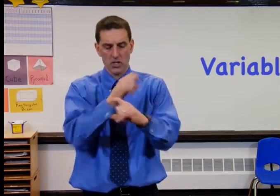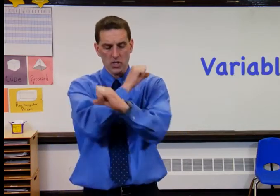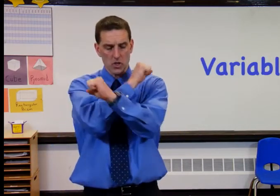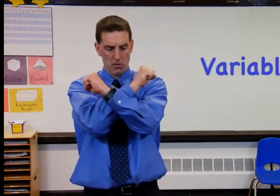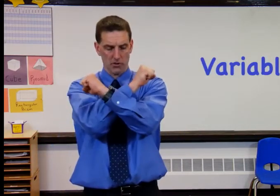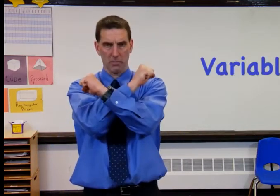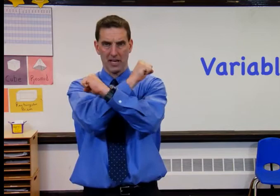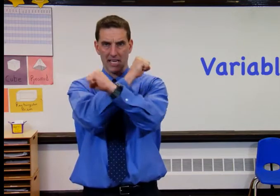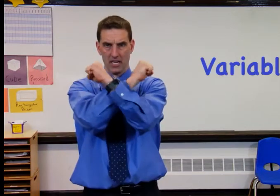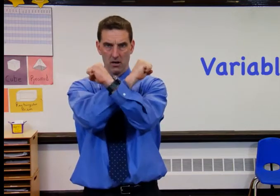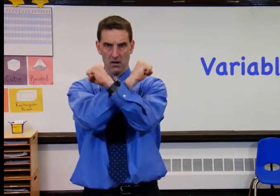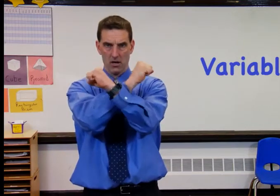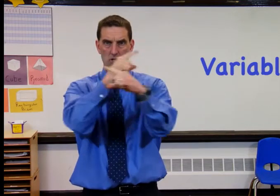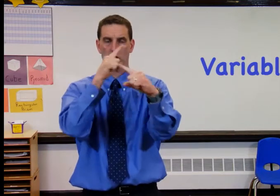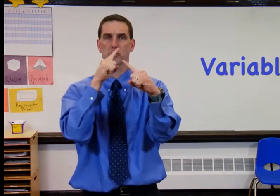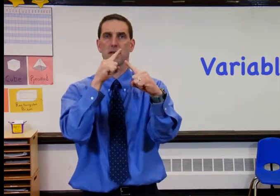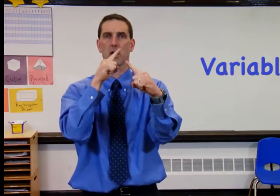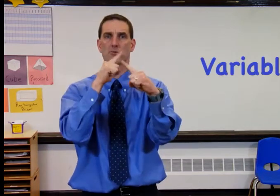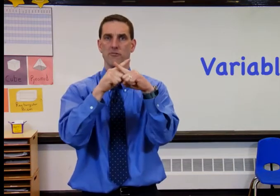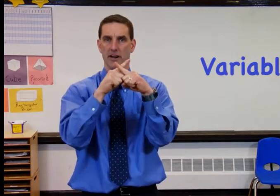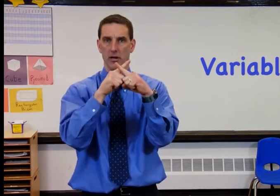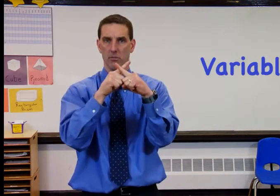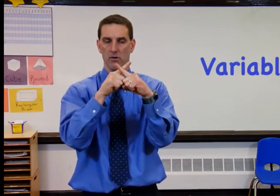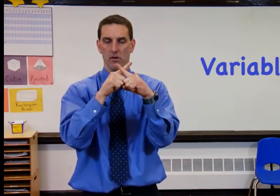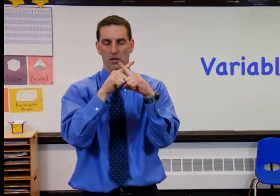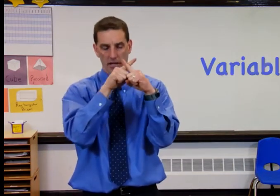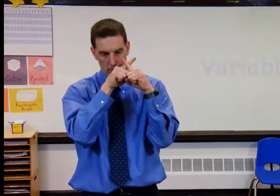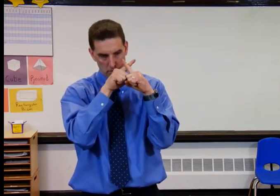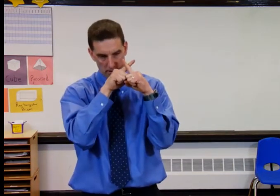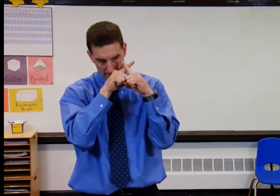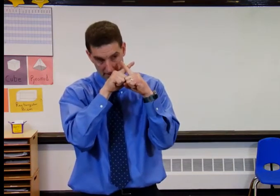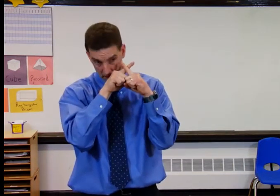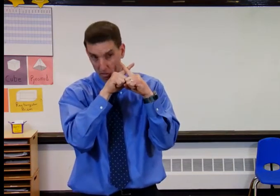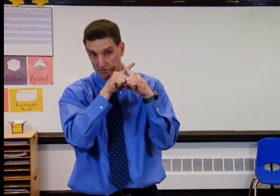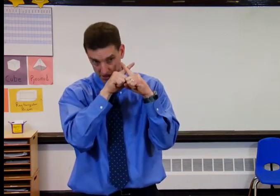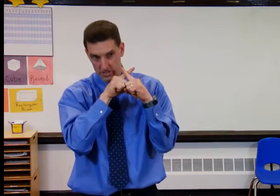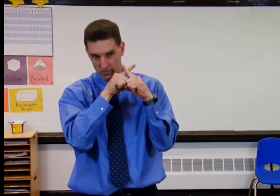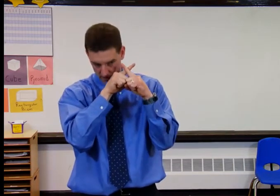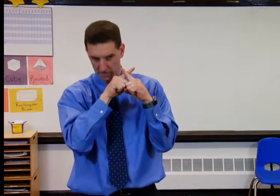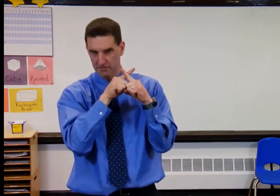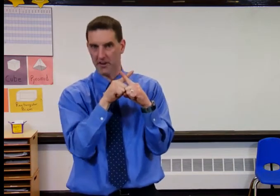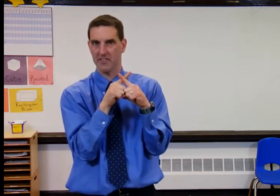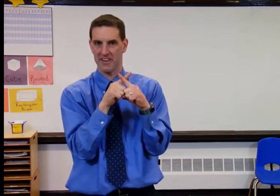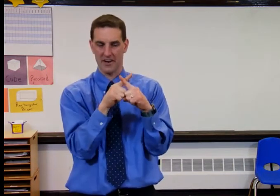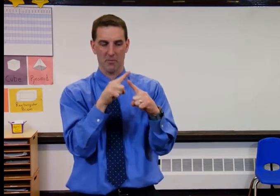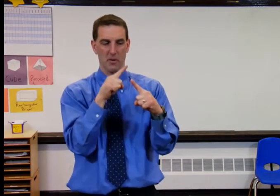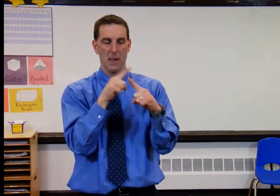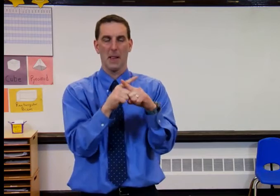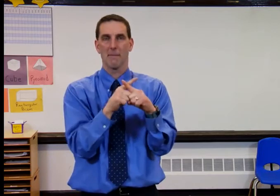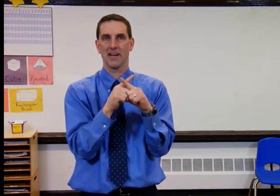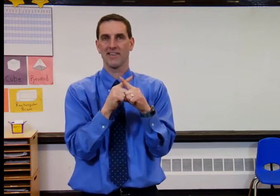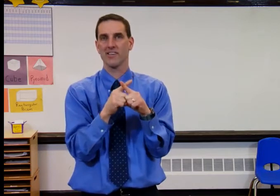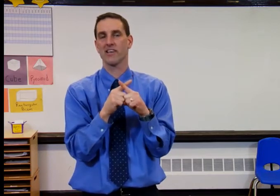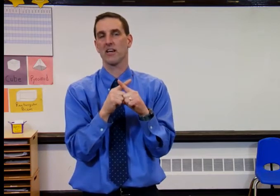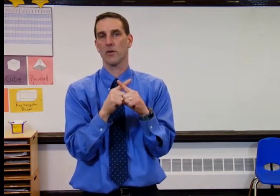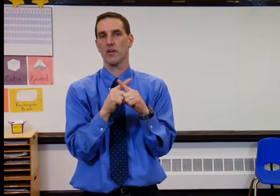use multiply here, so this becomes a variable. Later on, we're going to have the coefficient right in front of the variable. But it does say in grade 4